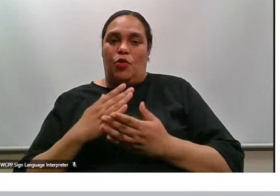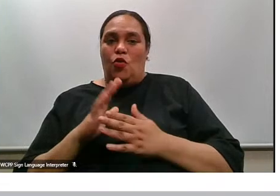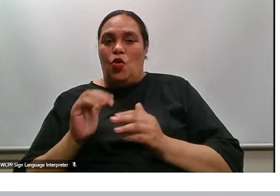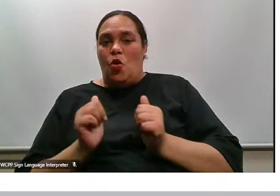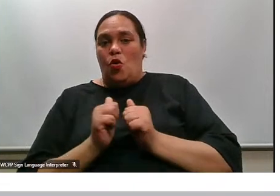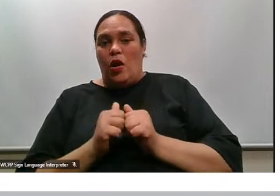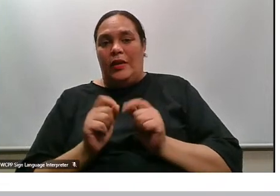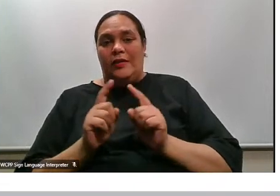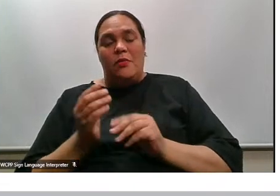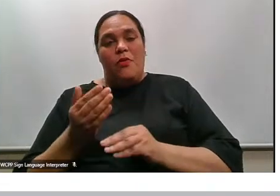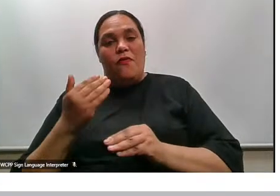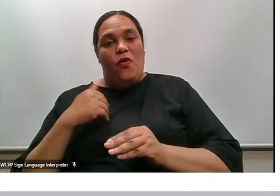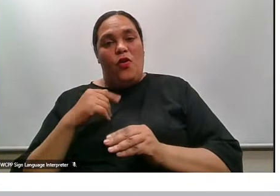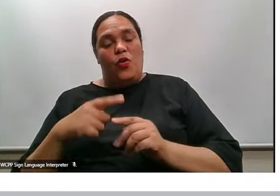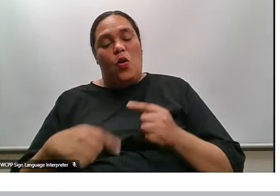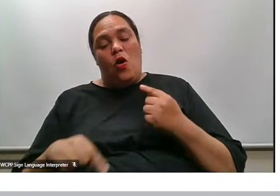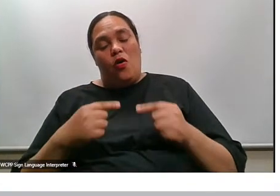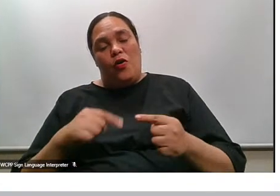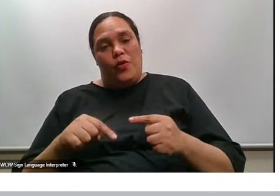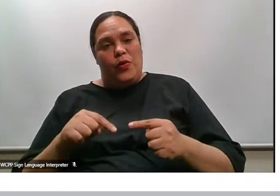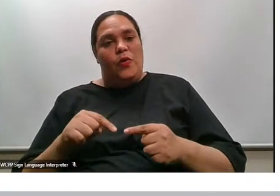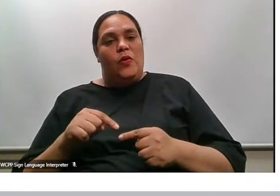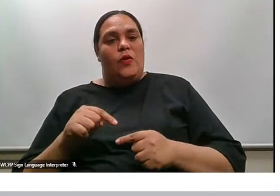even before you, would have argued that,